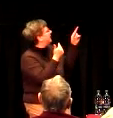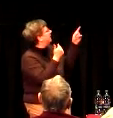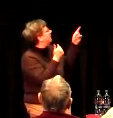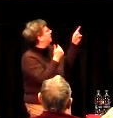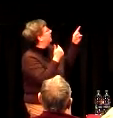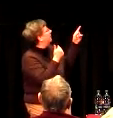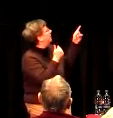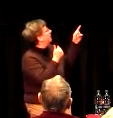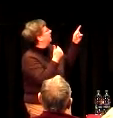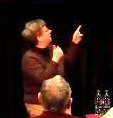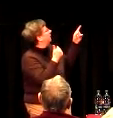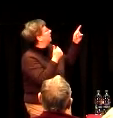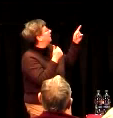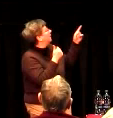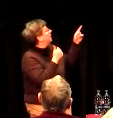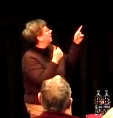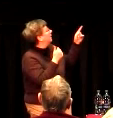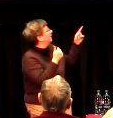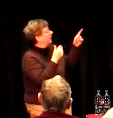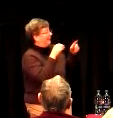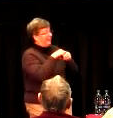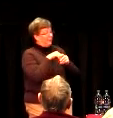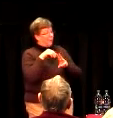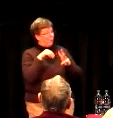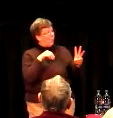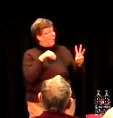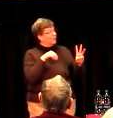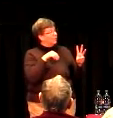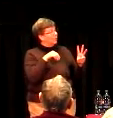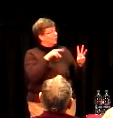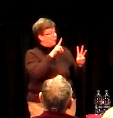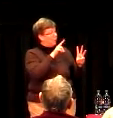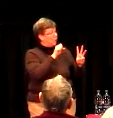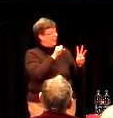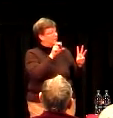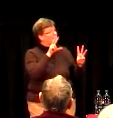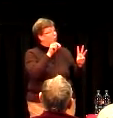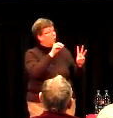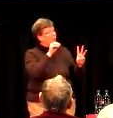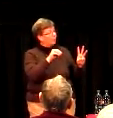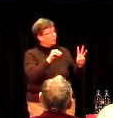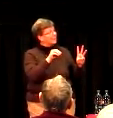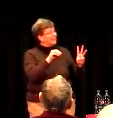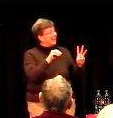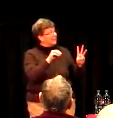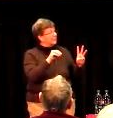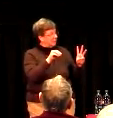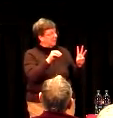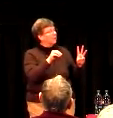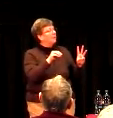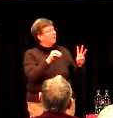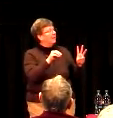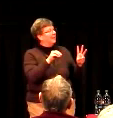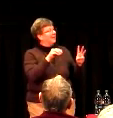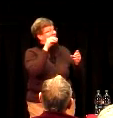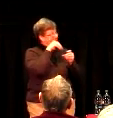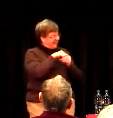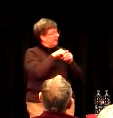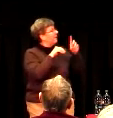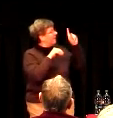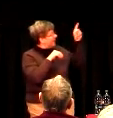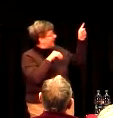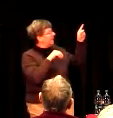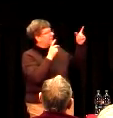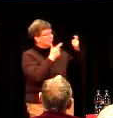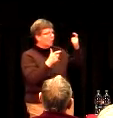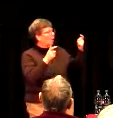And in the western U.S., about 30 to 50% of our moisture is coming in the form of these really large events. So